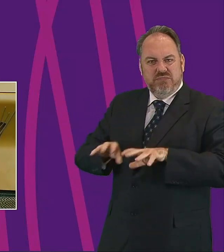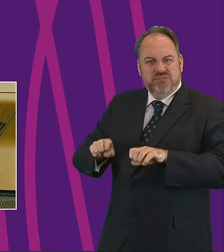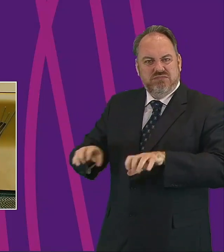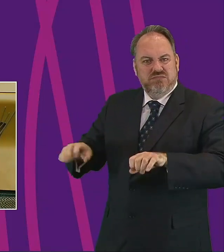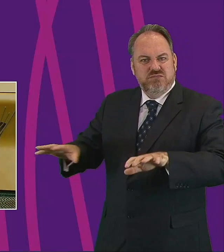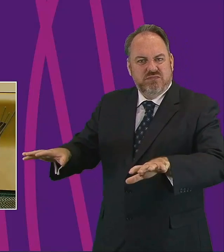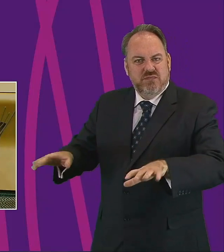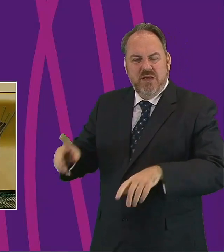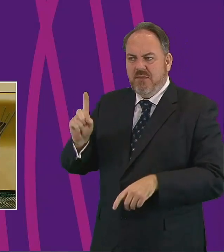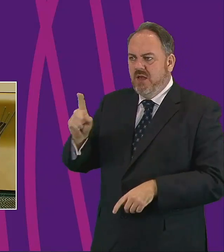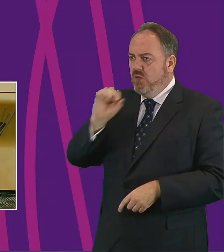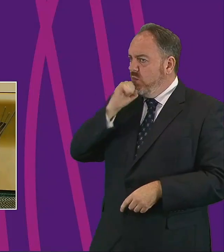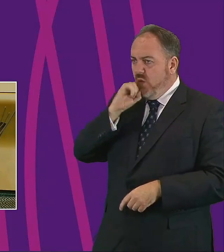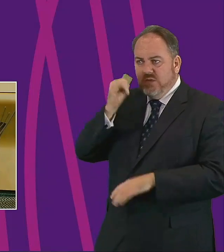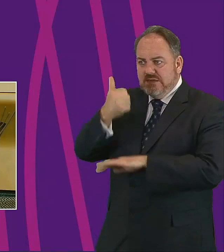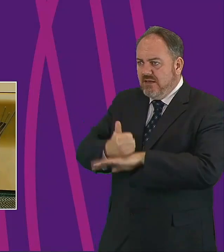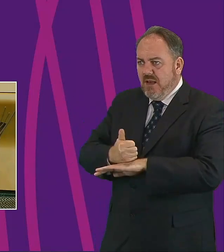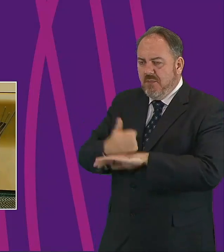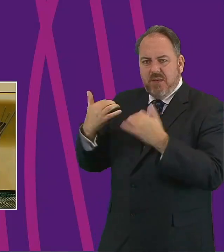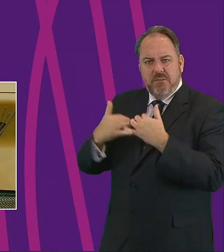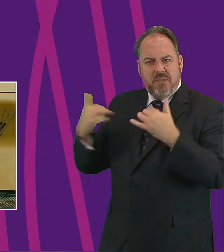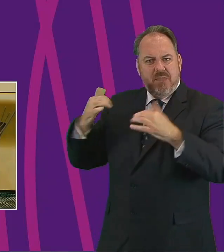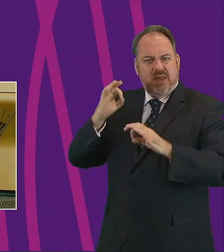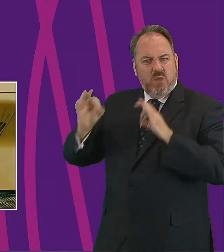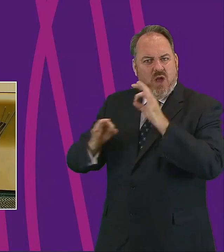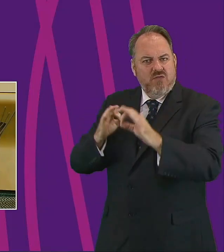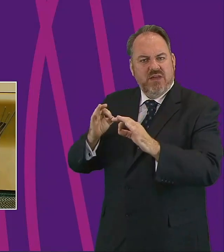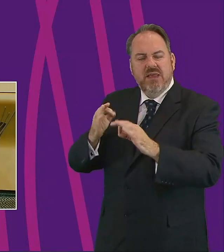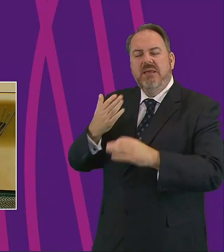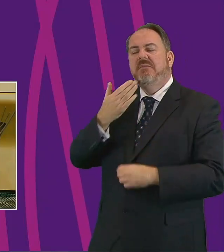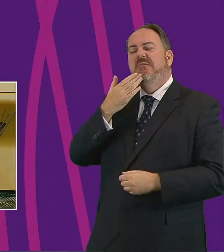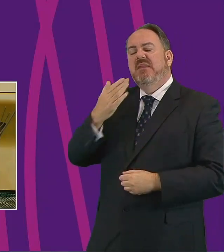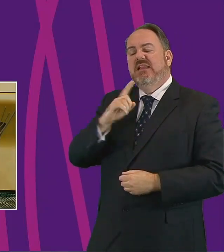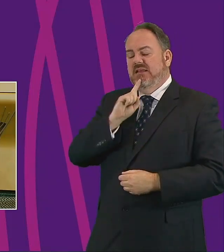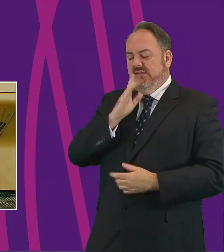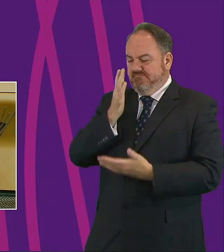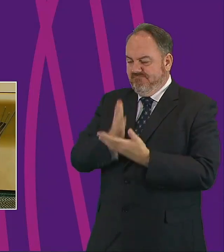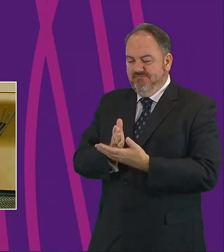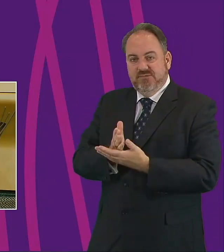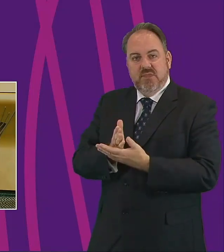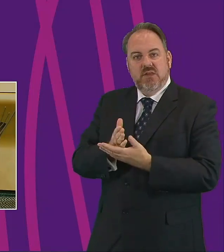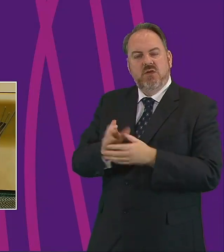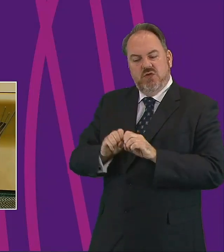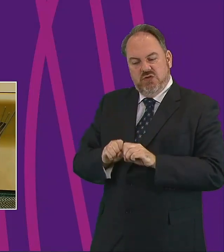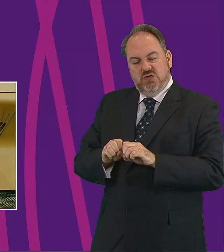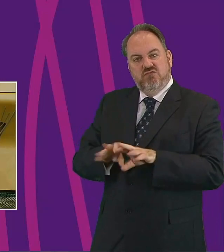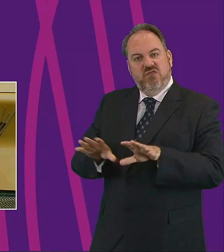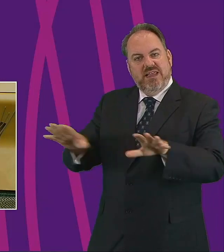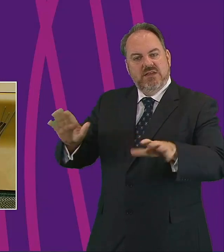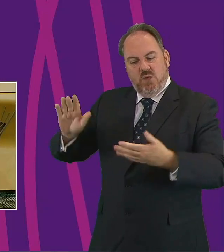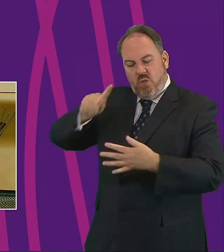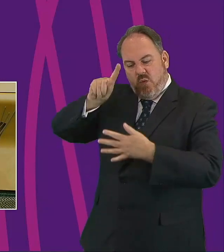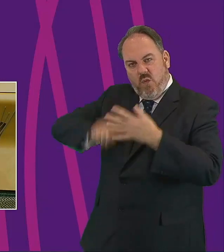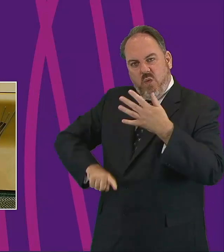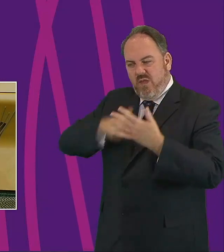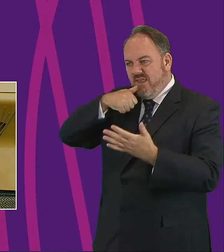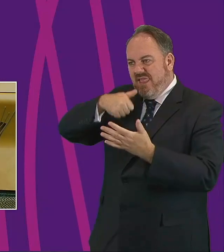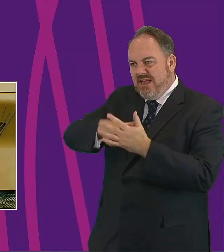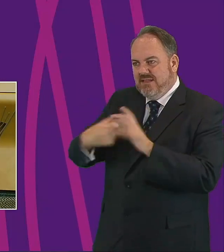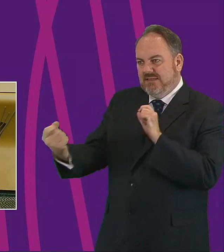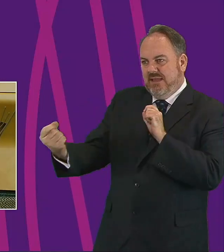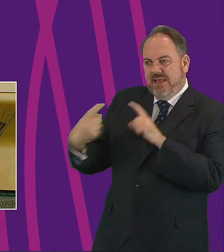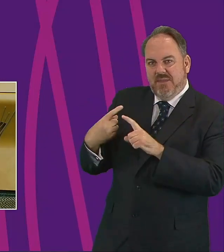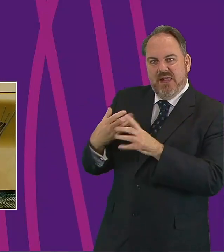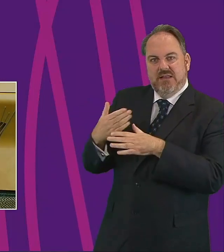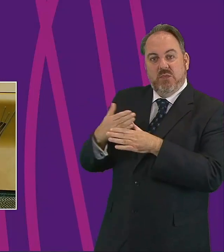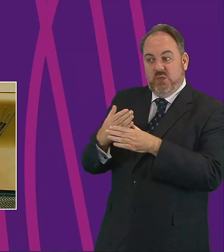she won't, will she at least commit today to publish all of the correspondence between herself, the Health Secretary, NHS boards